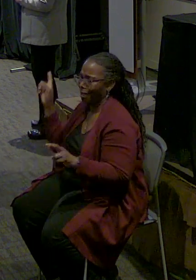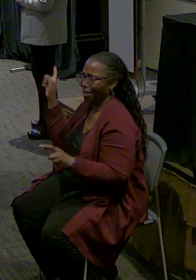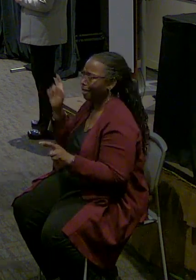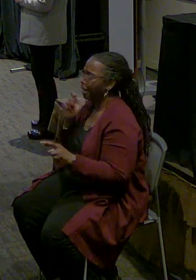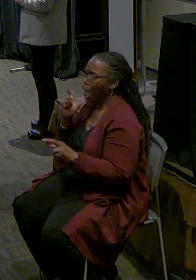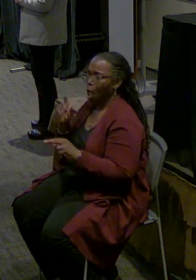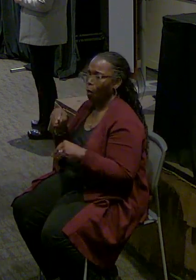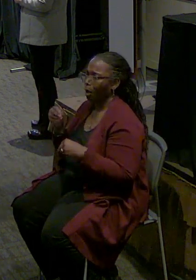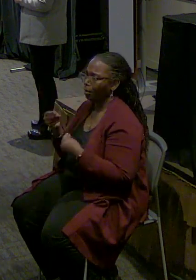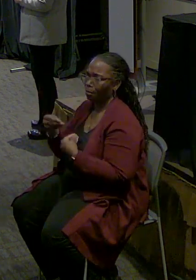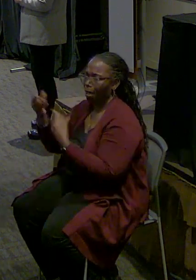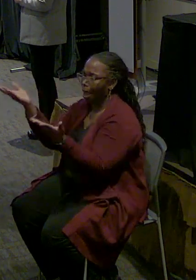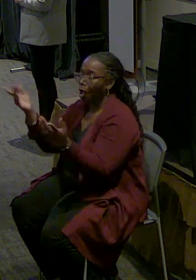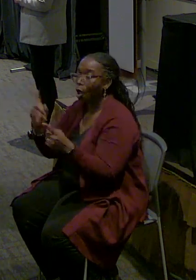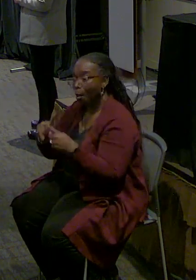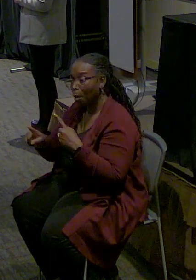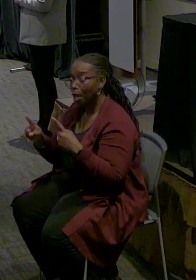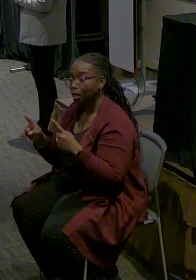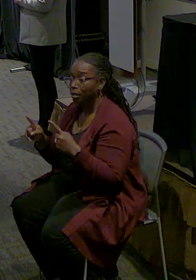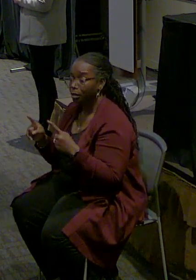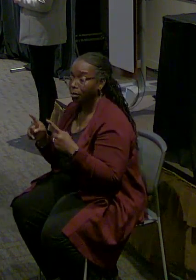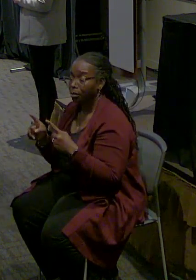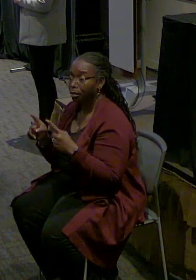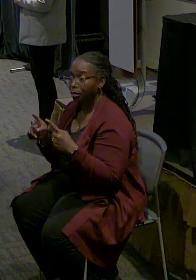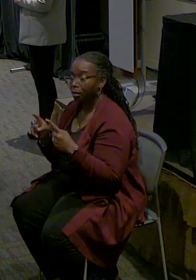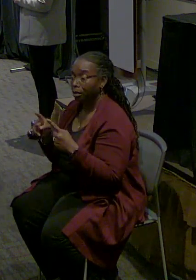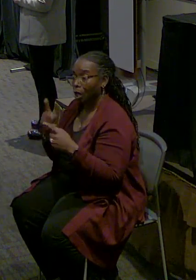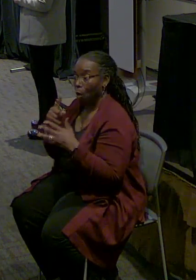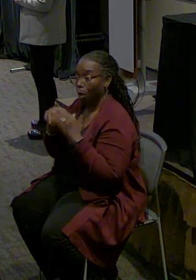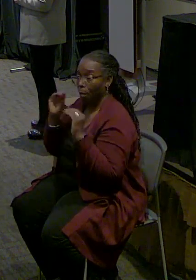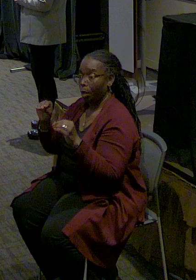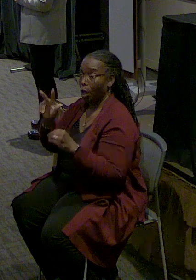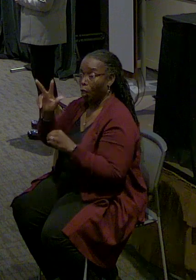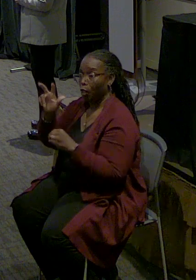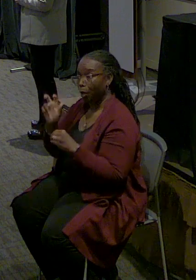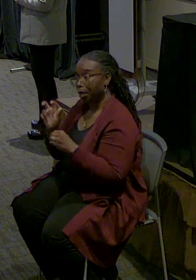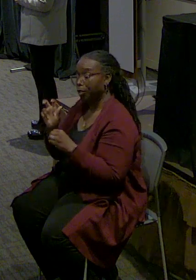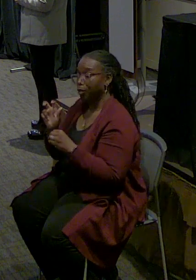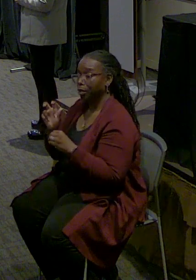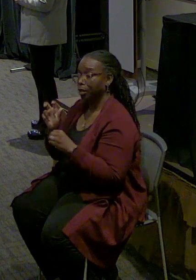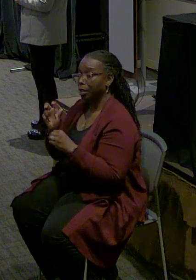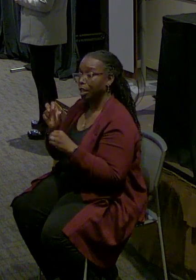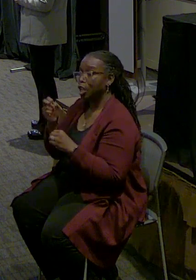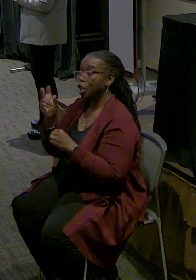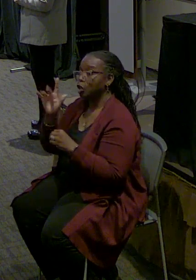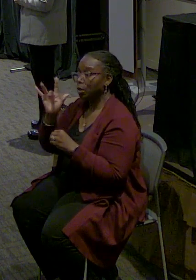not something I would put out, but it's pretty cool to see that when I put in our